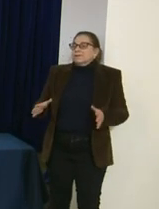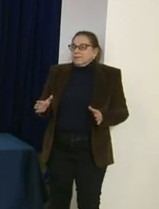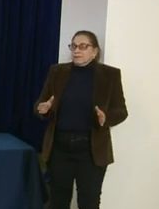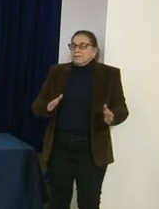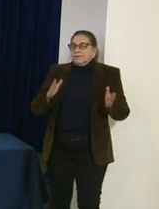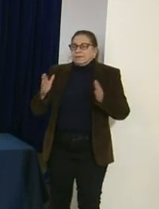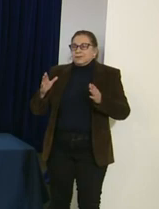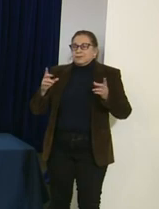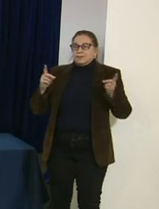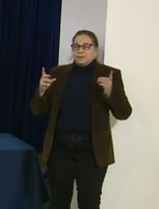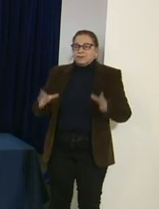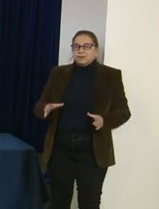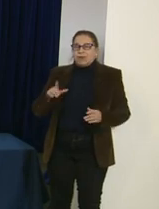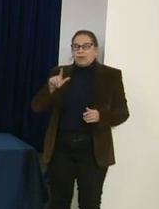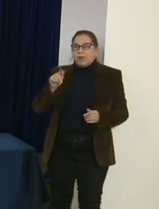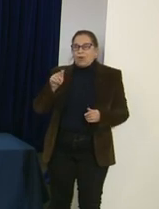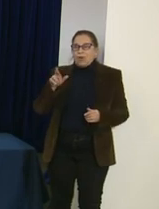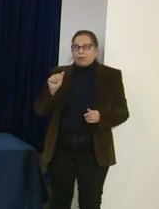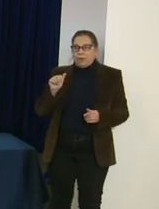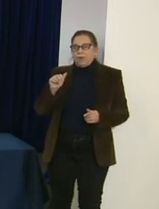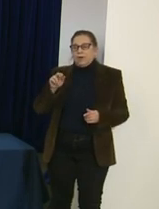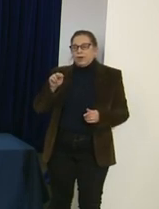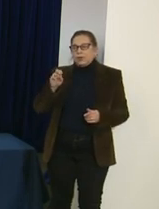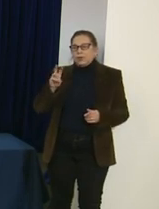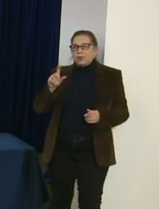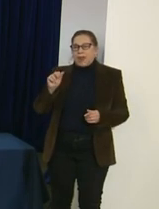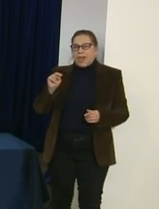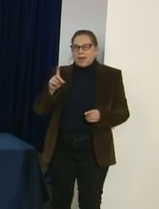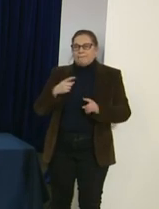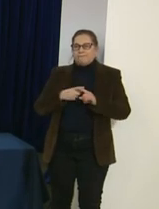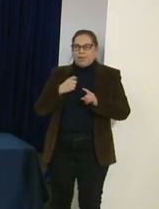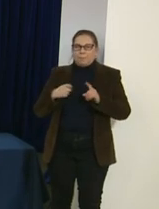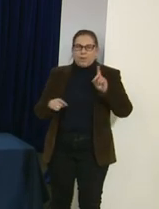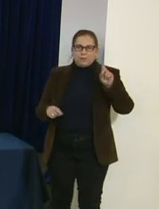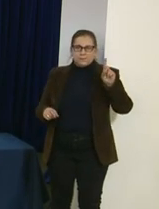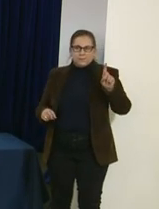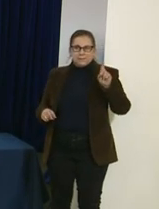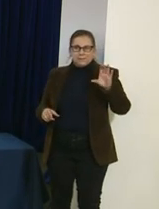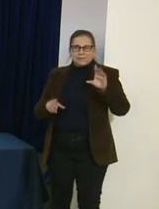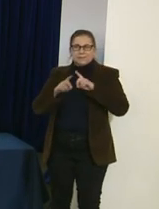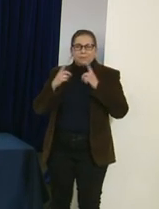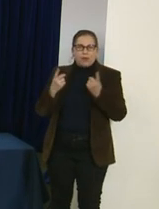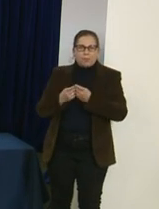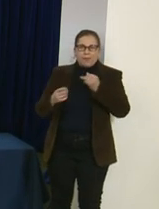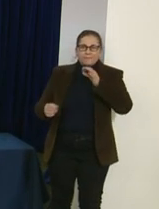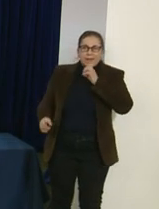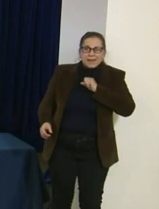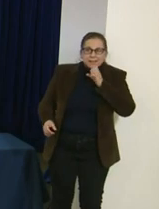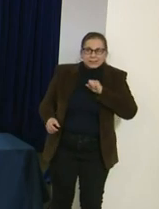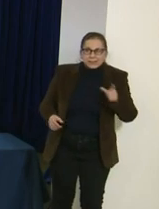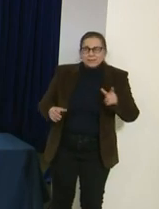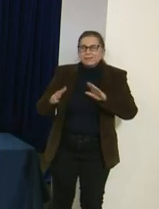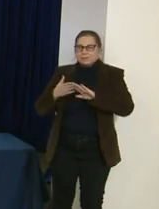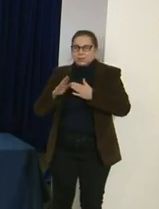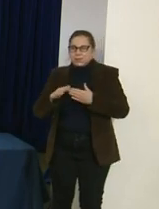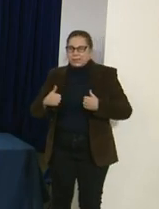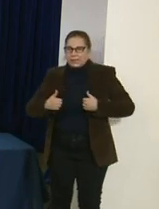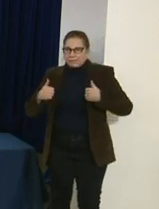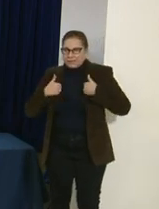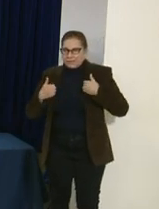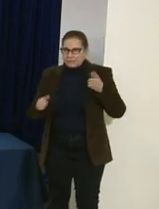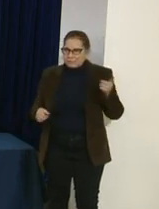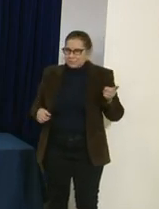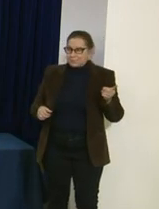Newland will speak from the D.C. Department of Aging and Community Living. Our top priority, of course,